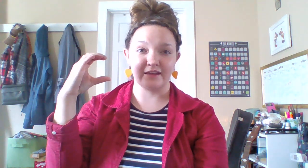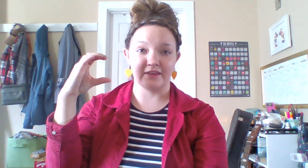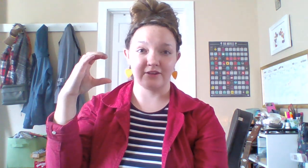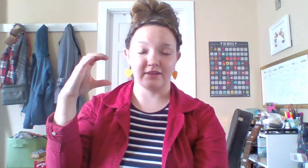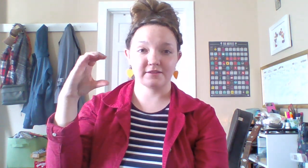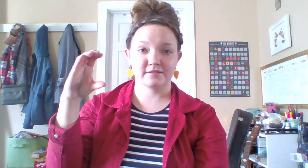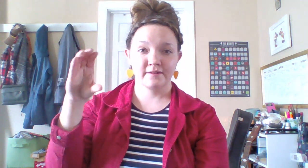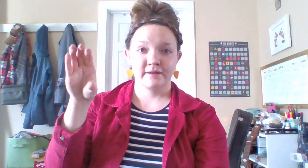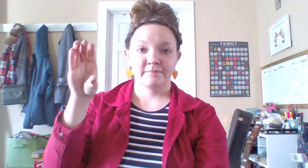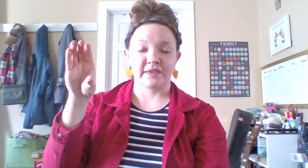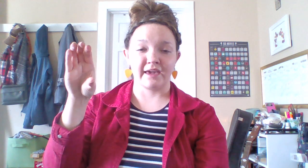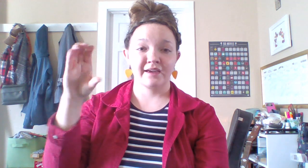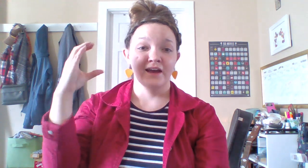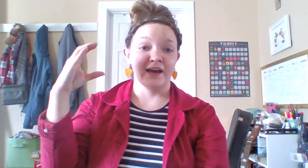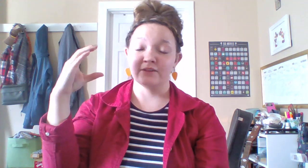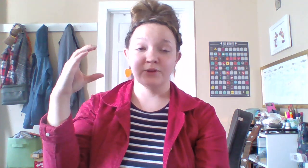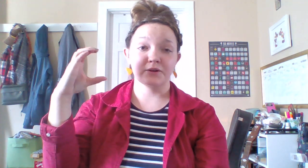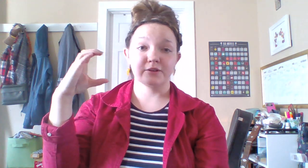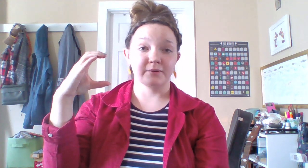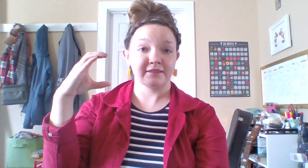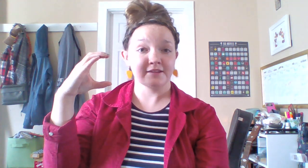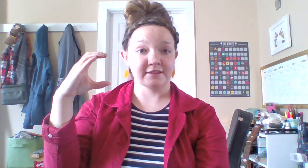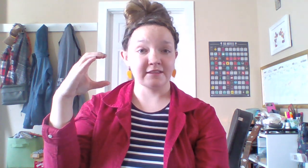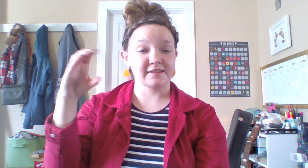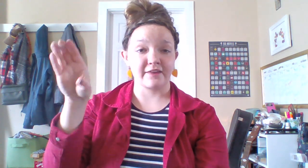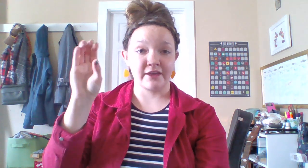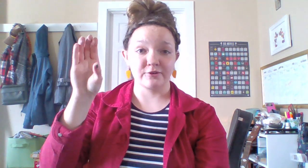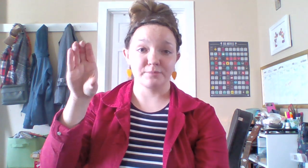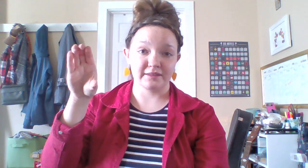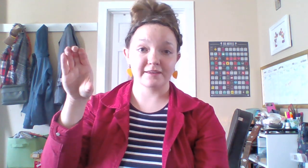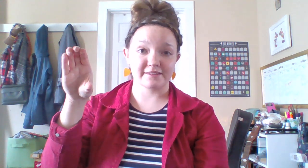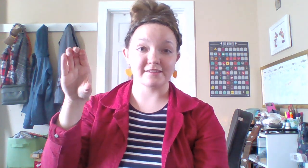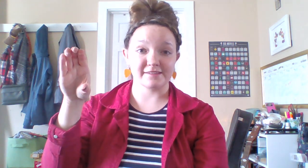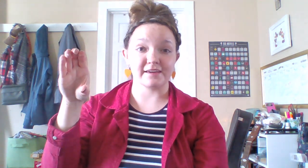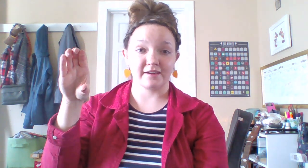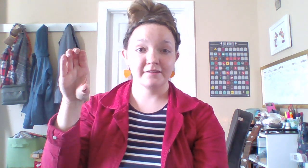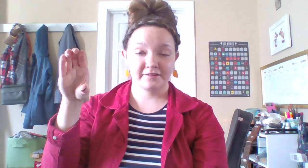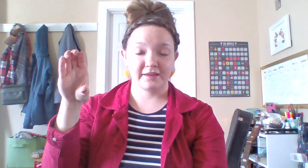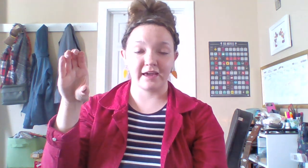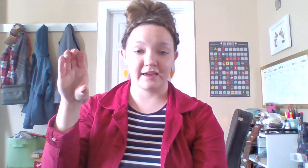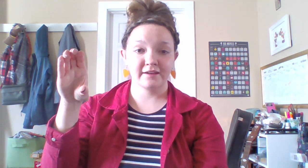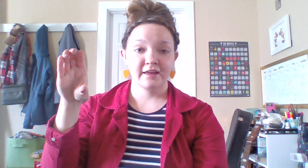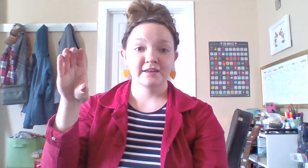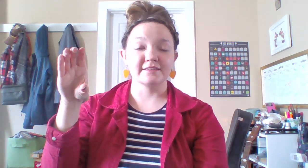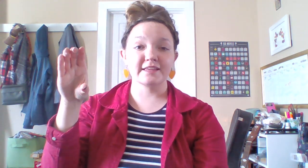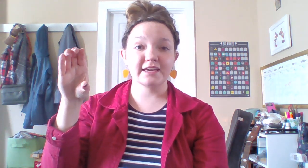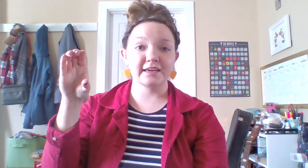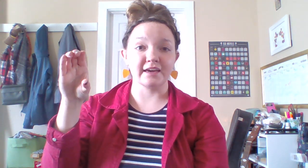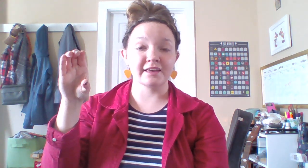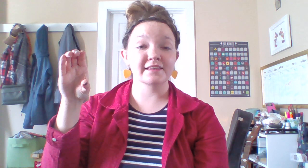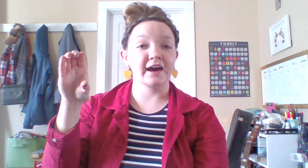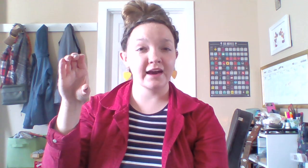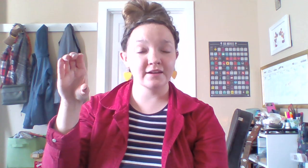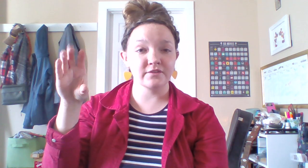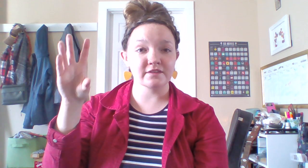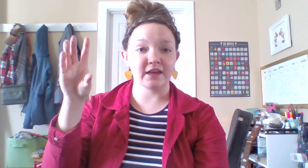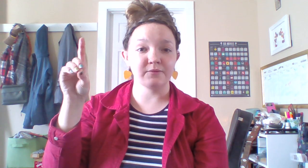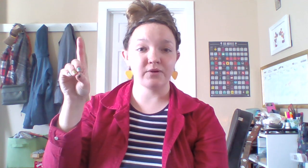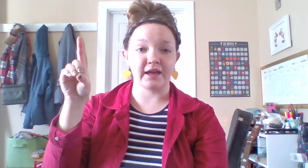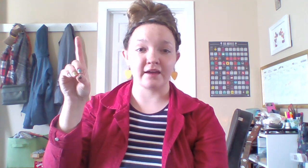like this. Okay, I have no clue what this is in sign language, but this is C. Okay, D is kind of the same way.